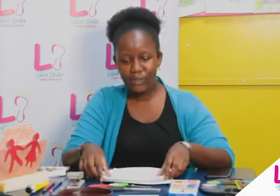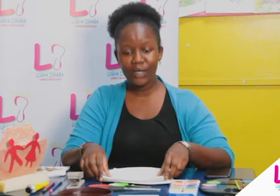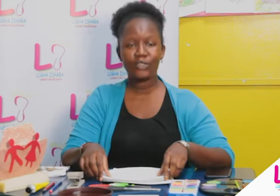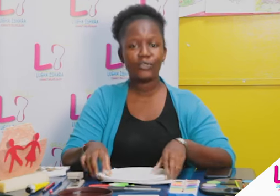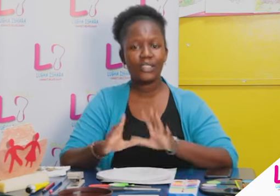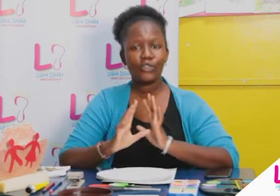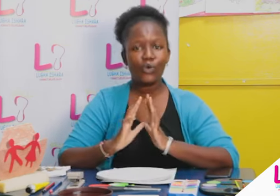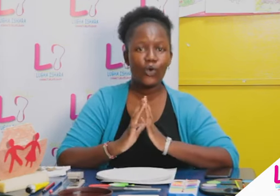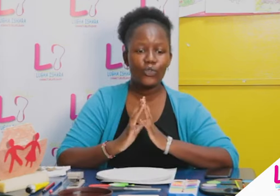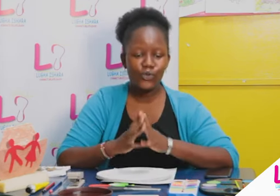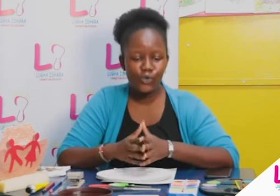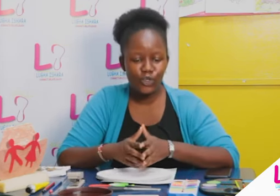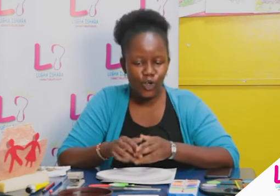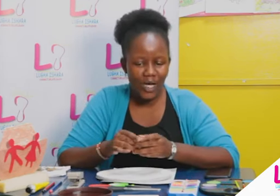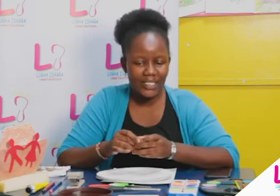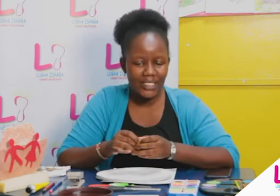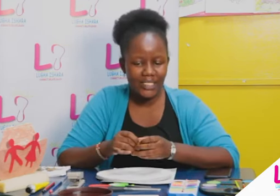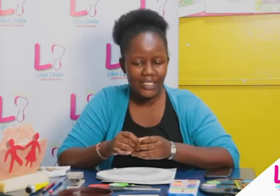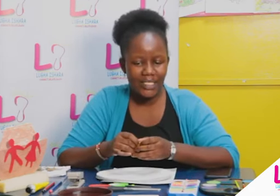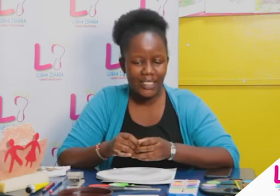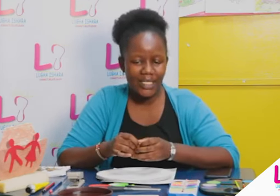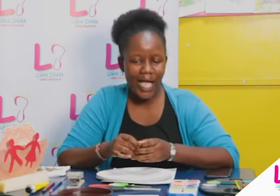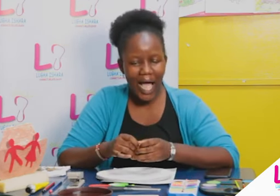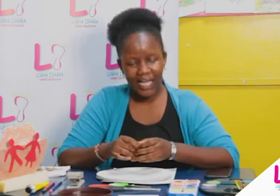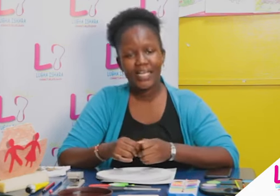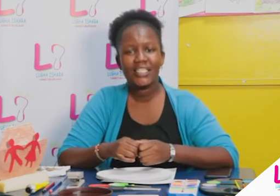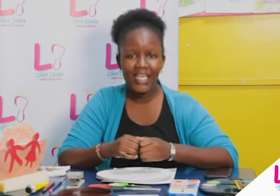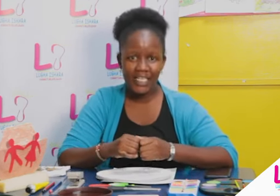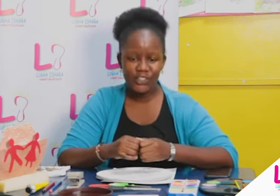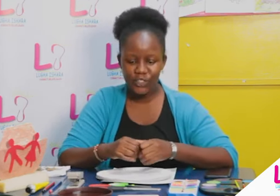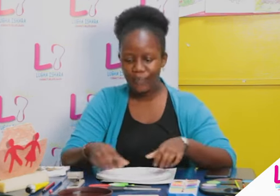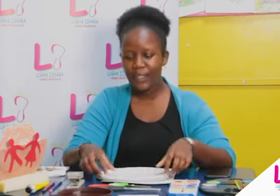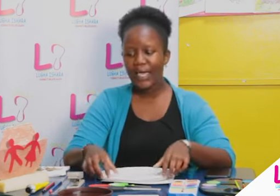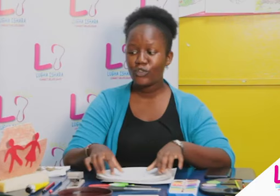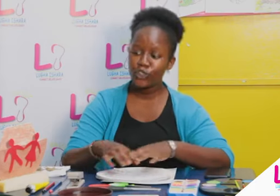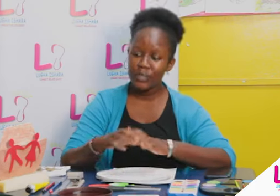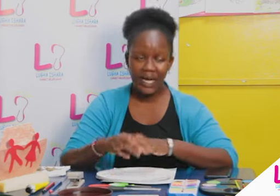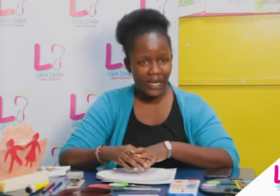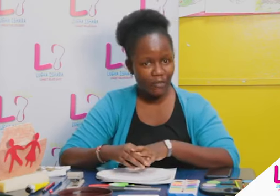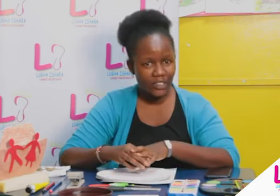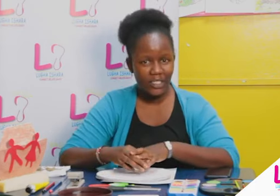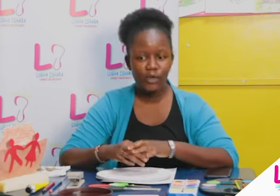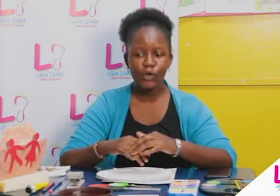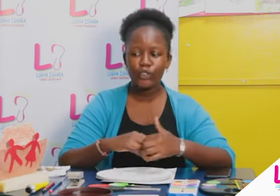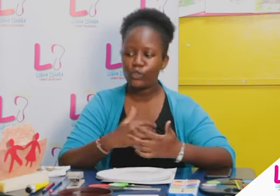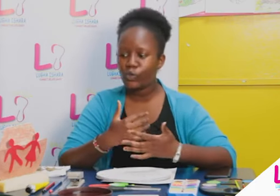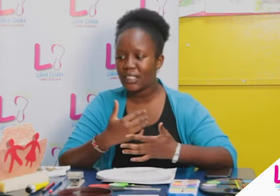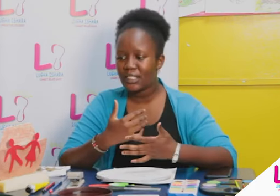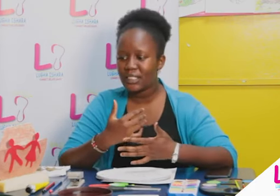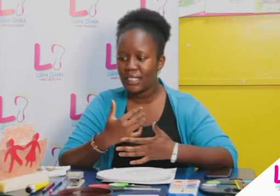want to go through Noah's Ark challenge. It's going to be a craft, and you're going to do it